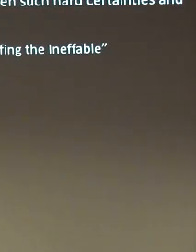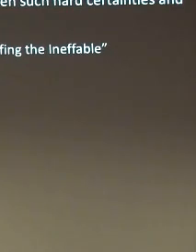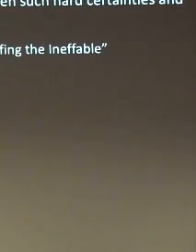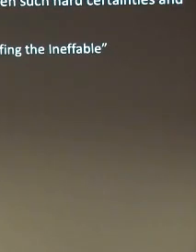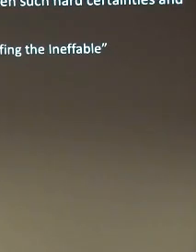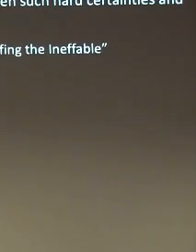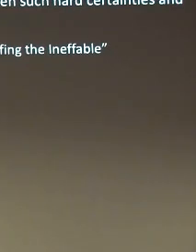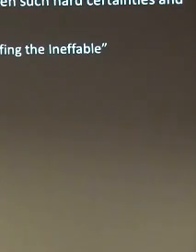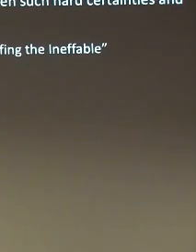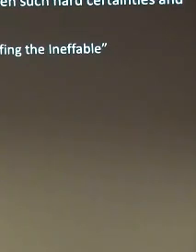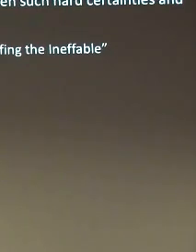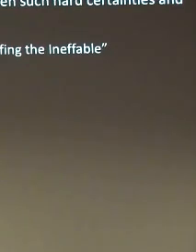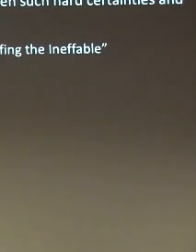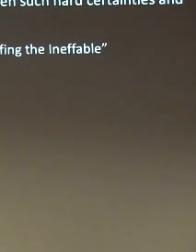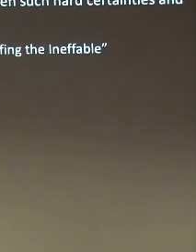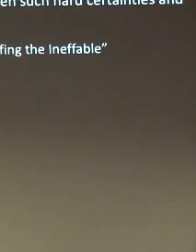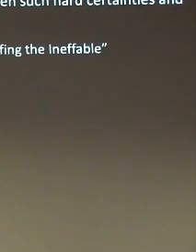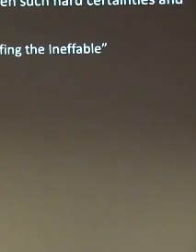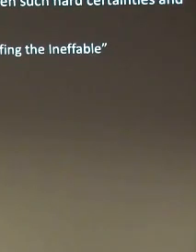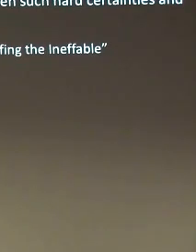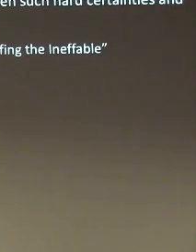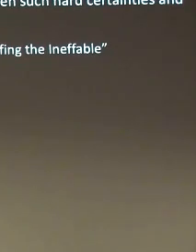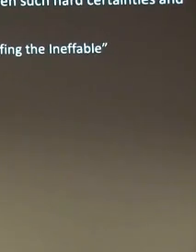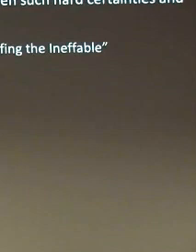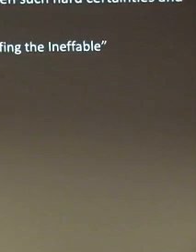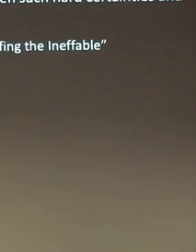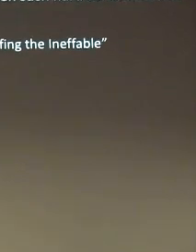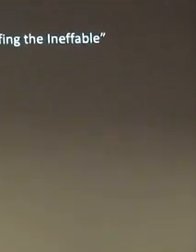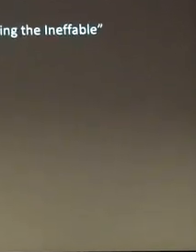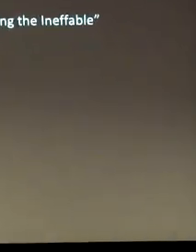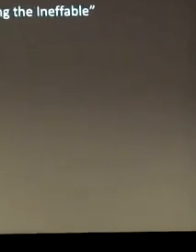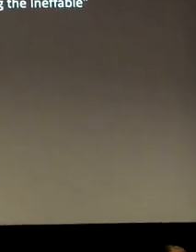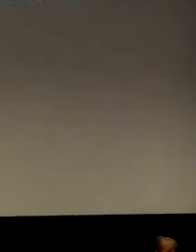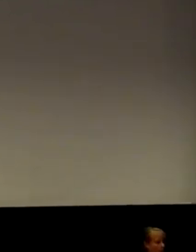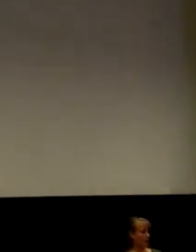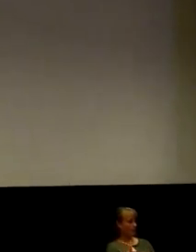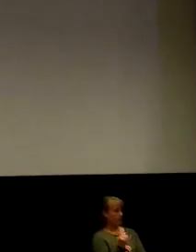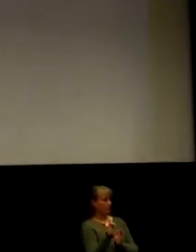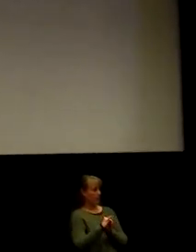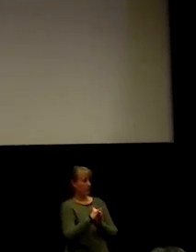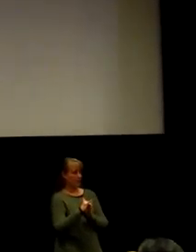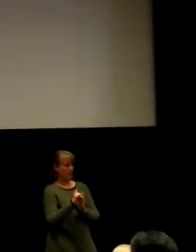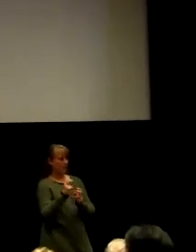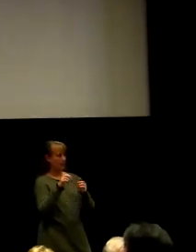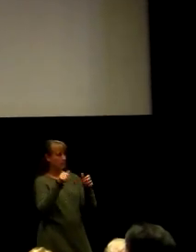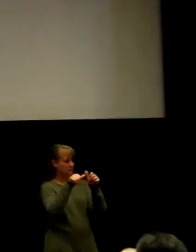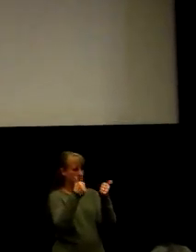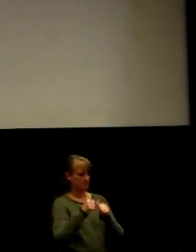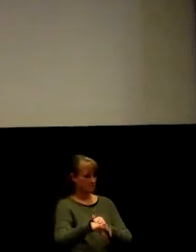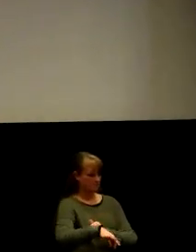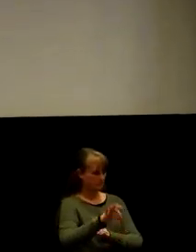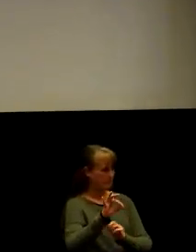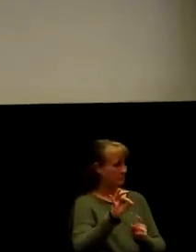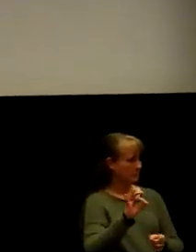Clavius crater to Tycho crater, which is where the monolith has been unburied.